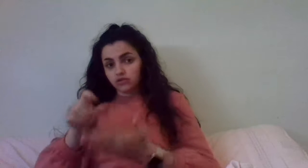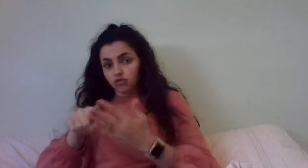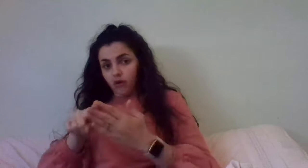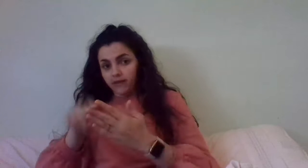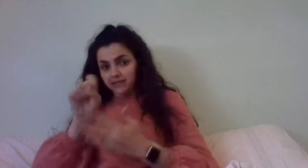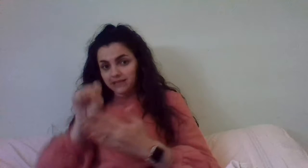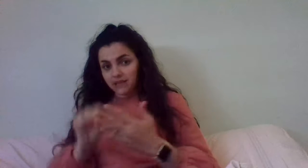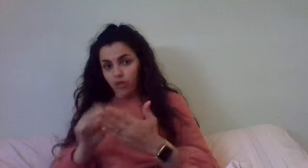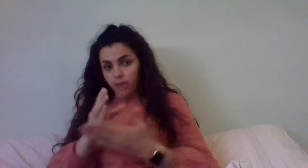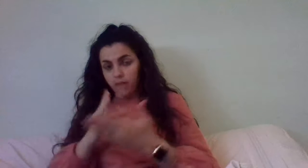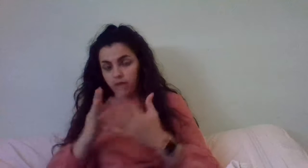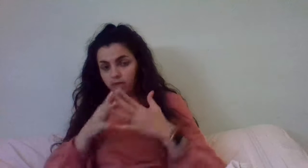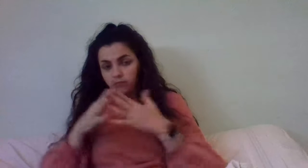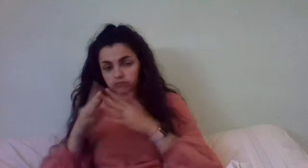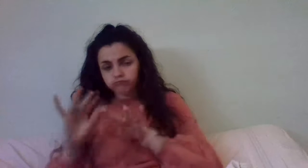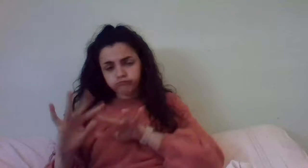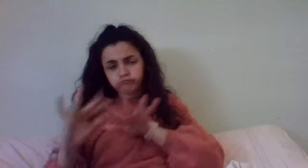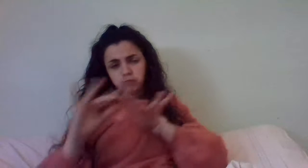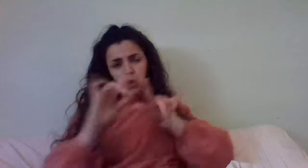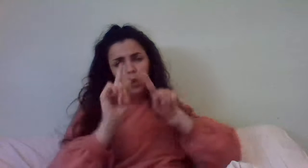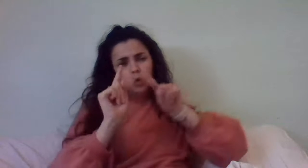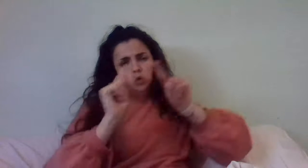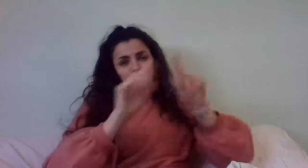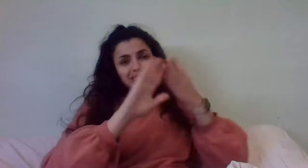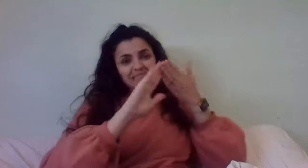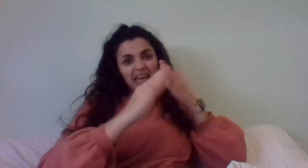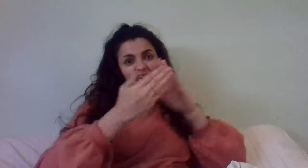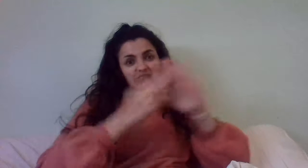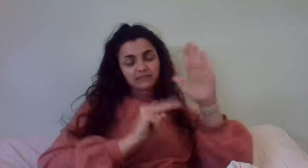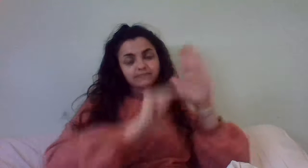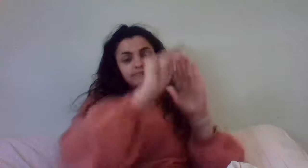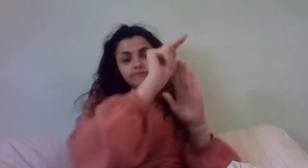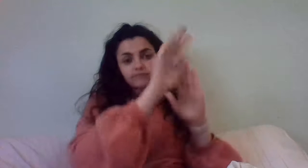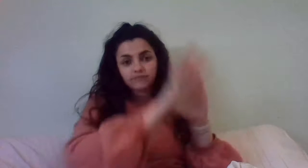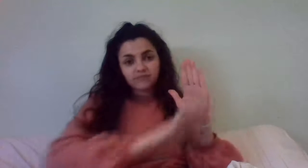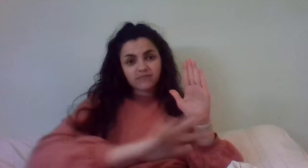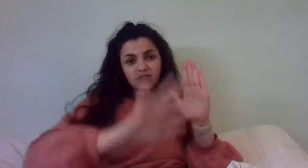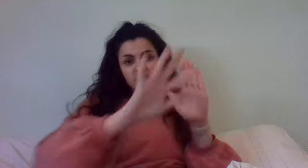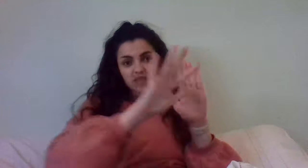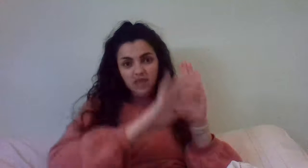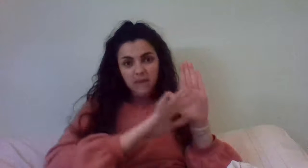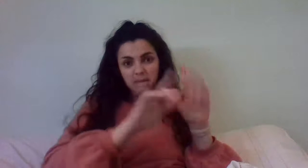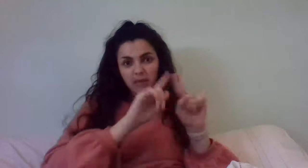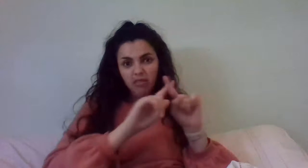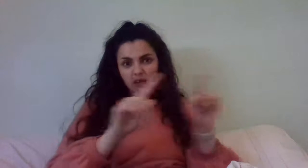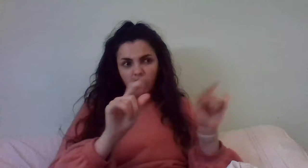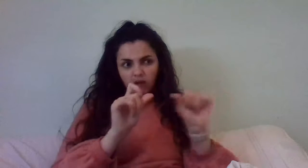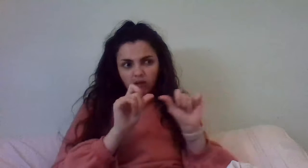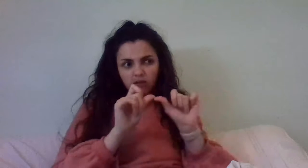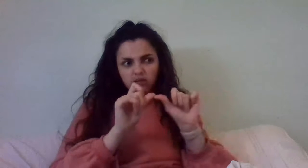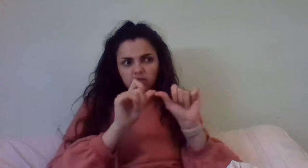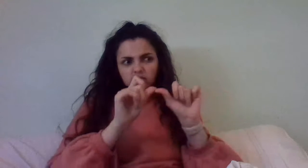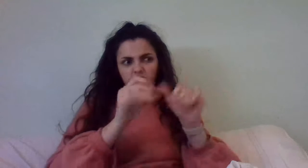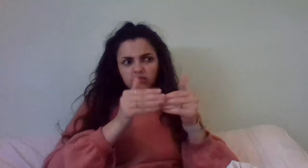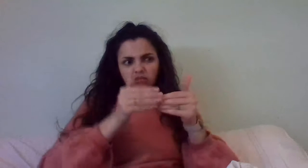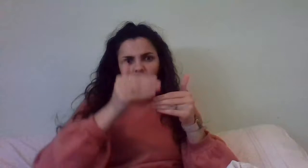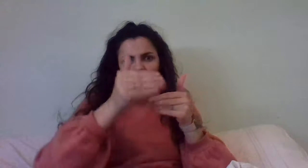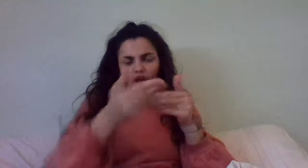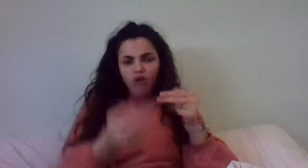centers. But by the 1940s, that number goes up to 1.5 million people. 1.5 million people came